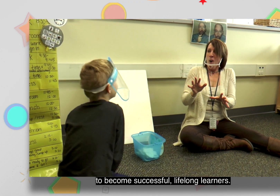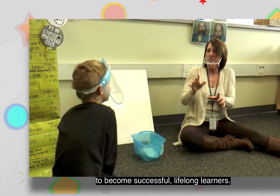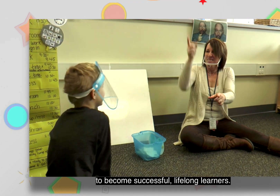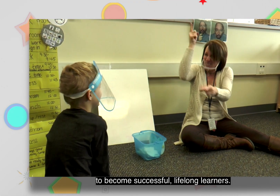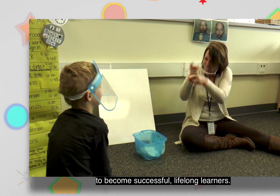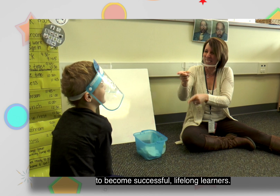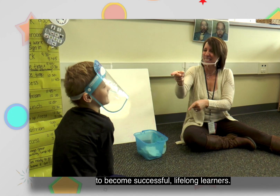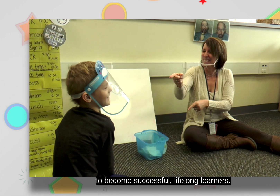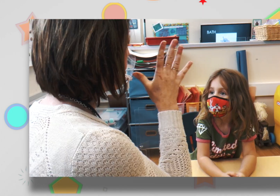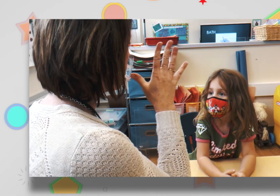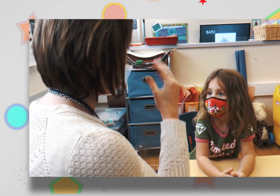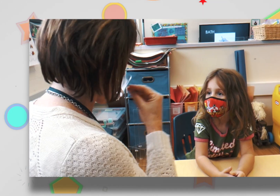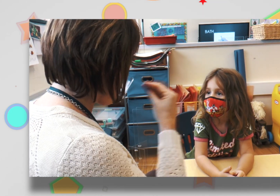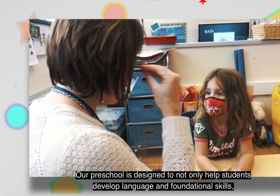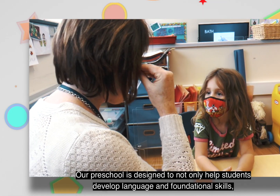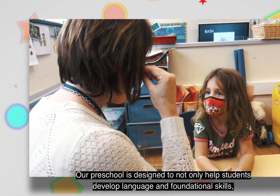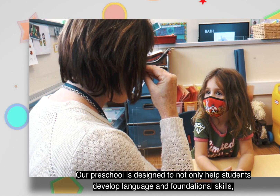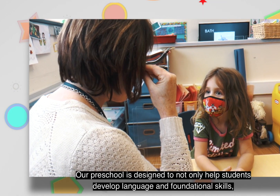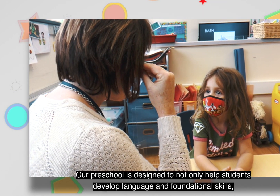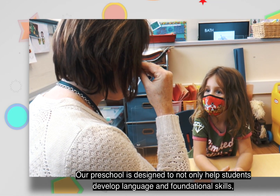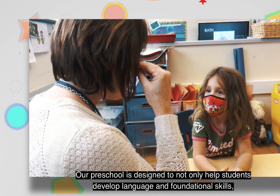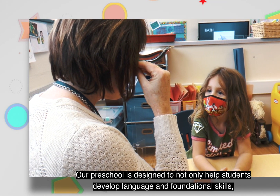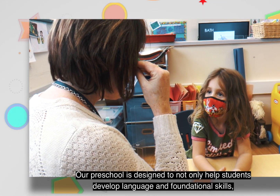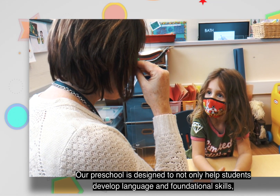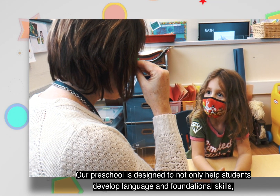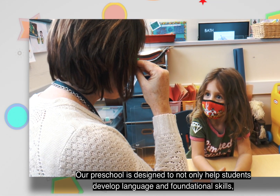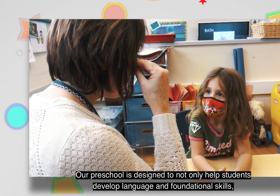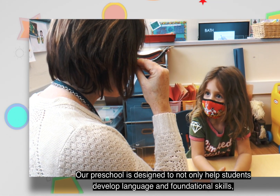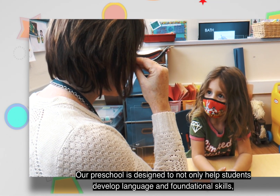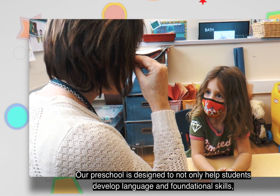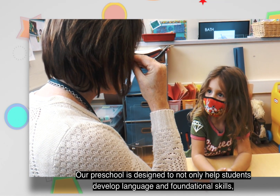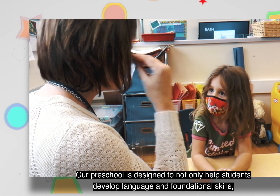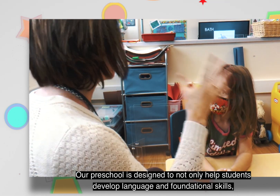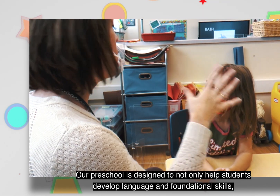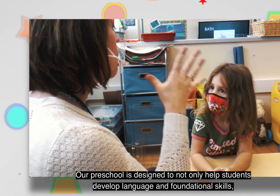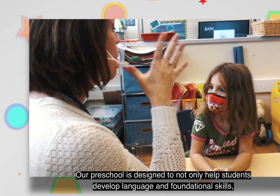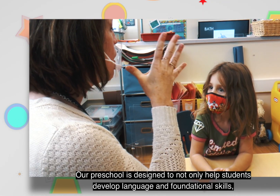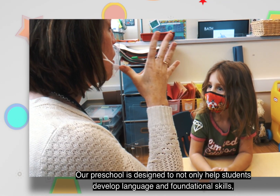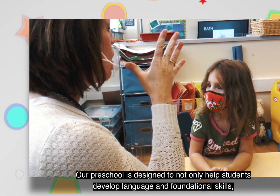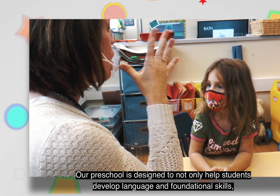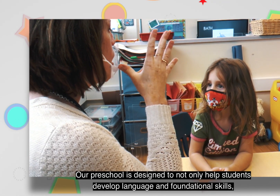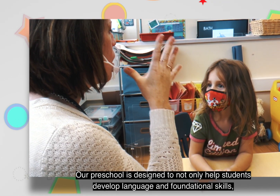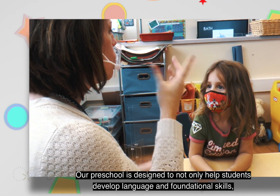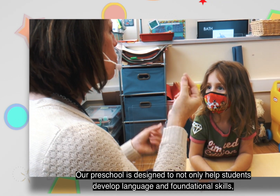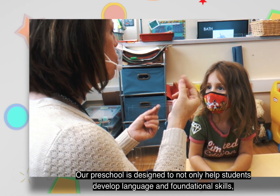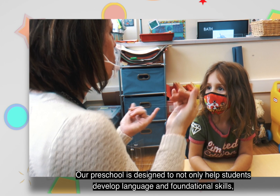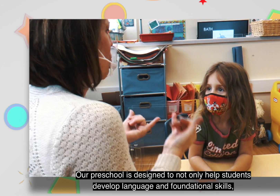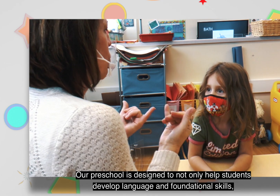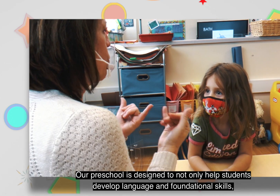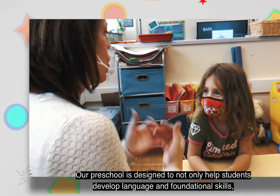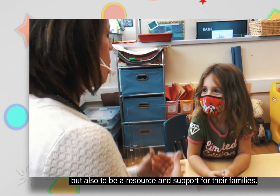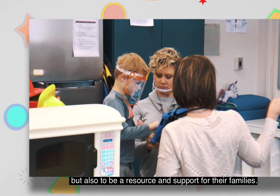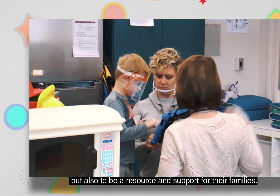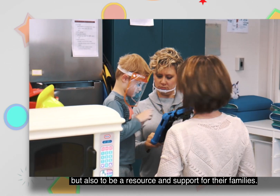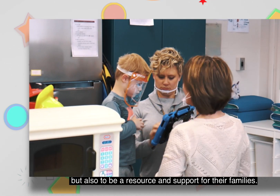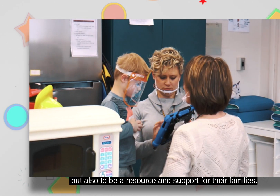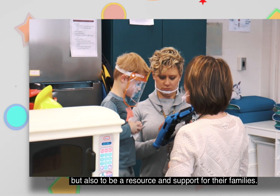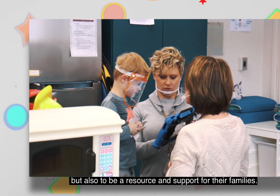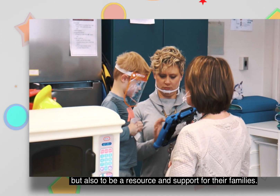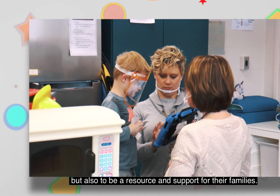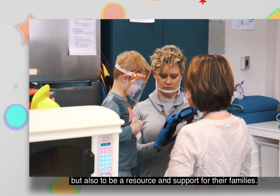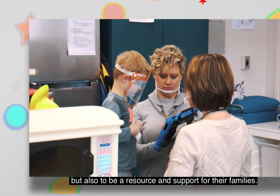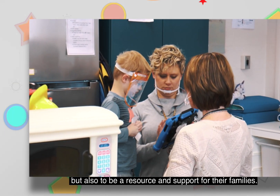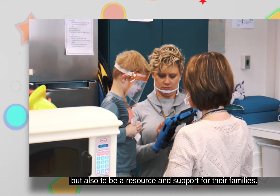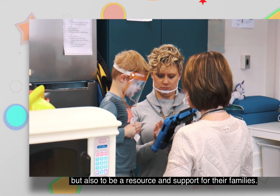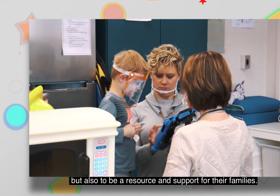lifelong learners. Our preschool is designed to not only help students develop language and foundational skills but also